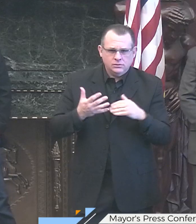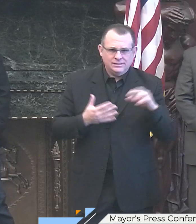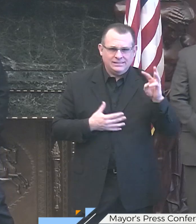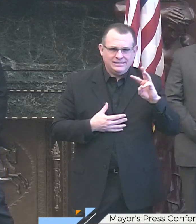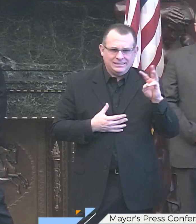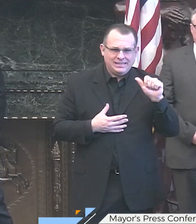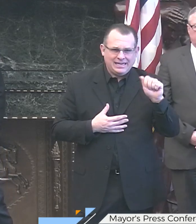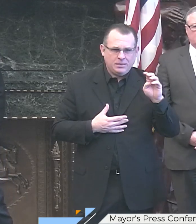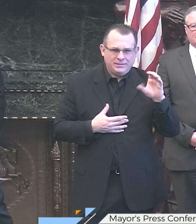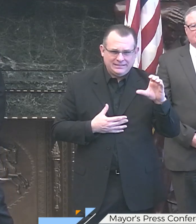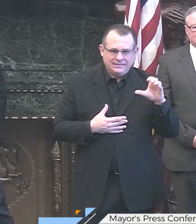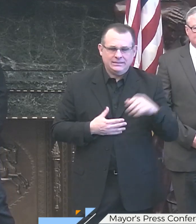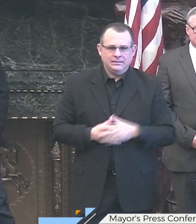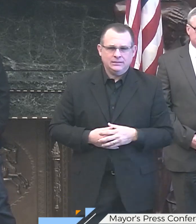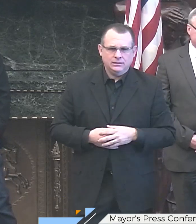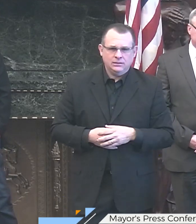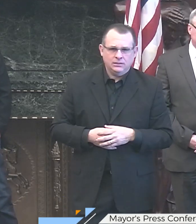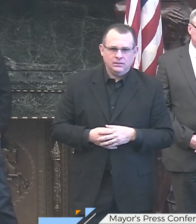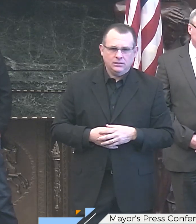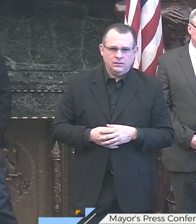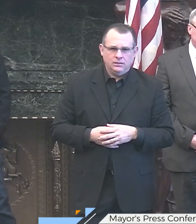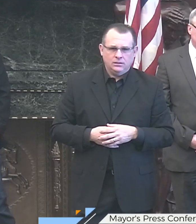ABC.